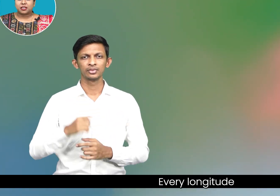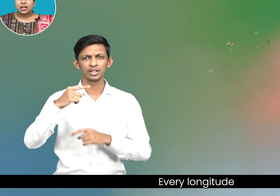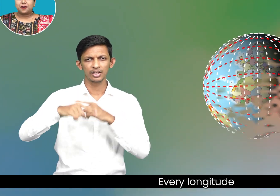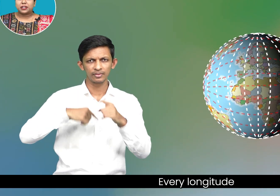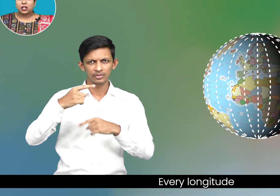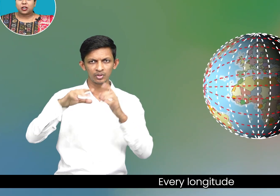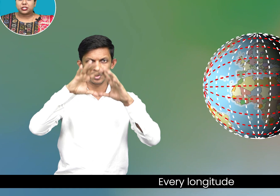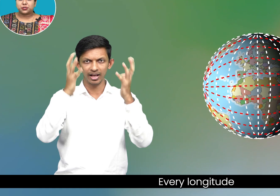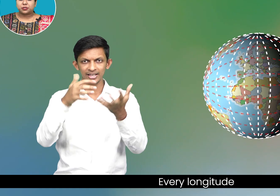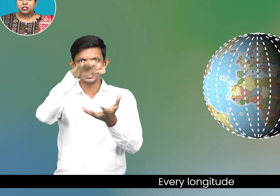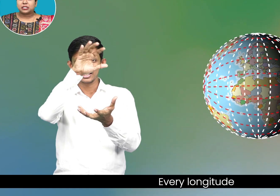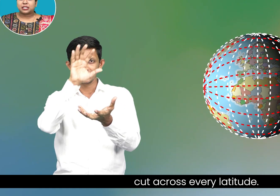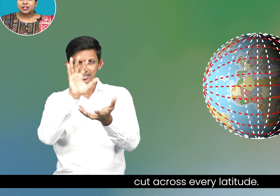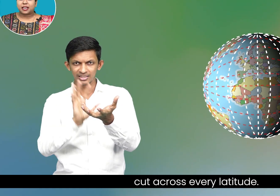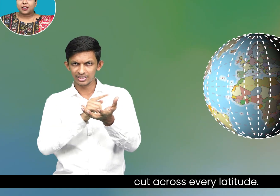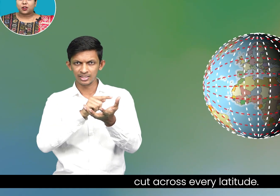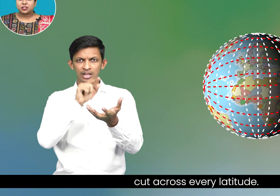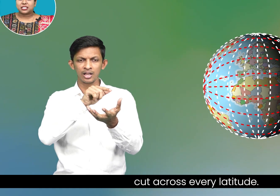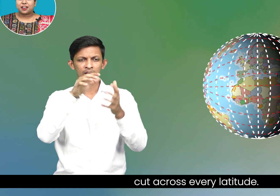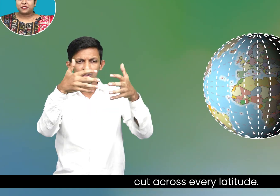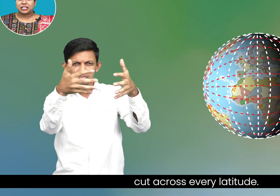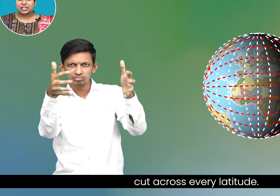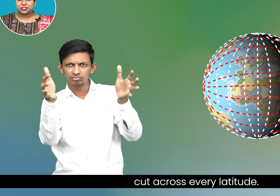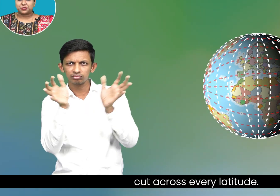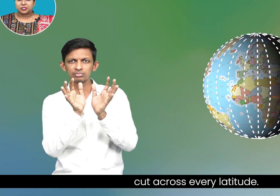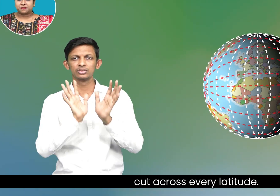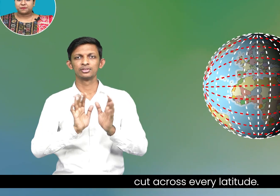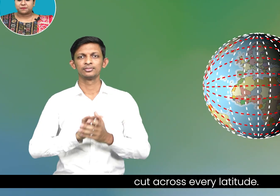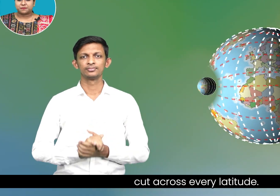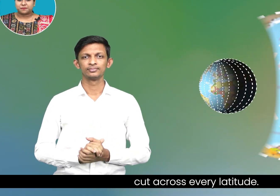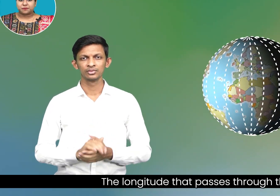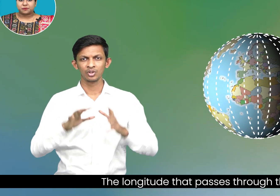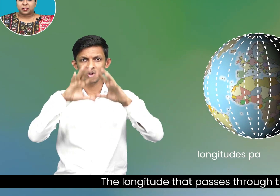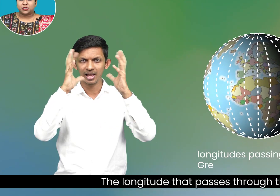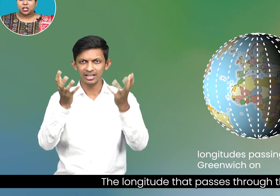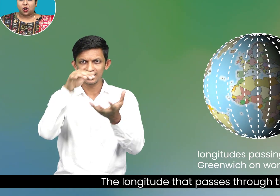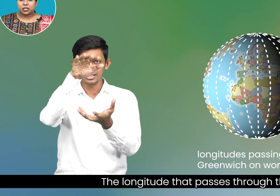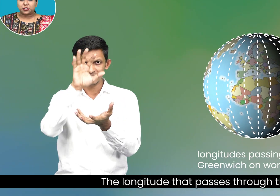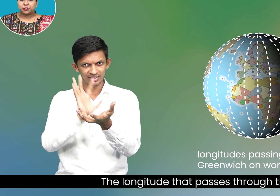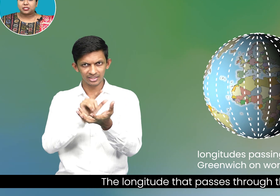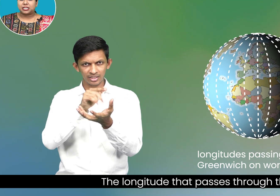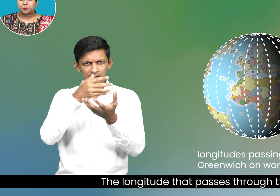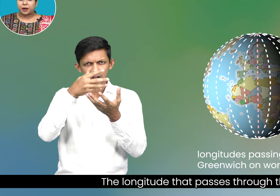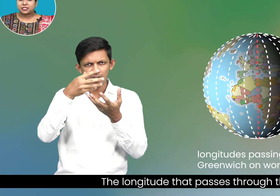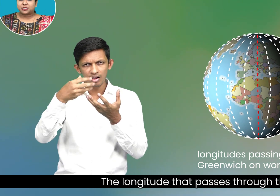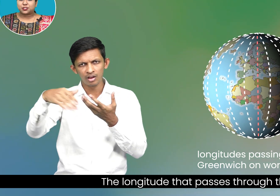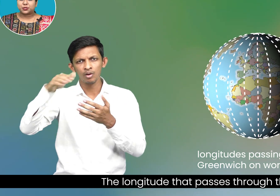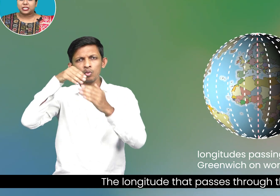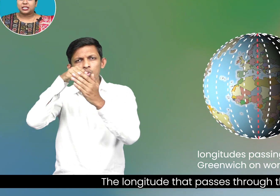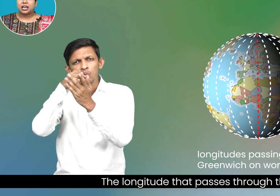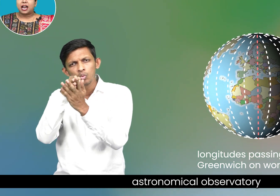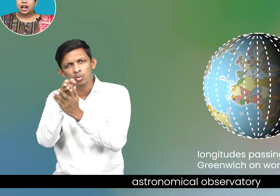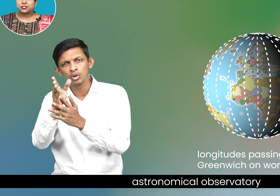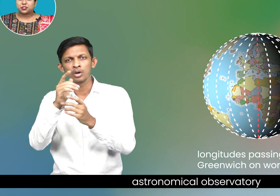Every longitude cut across every latitude. The longitude that passes